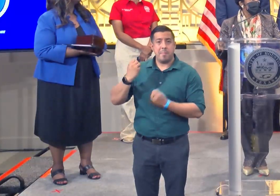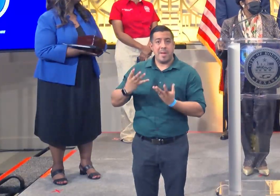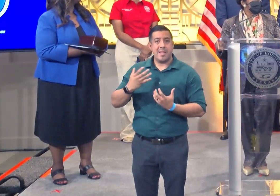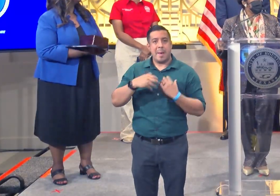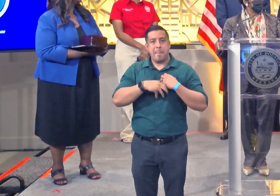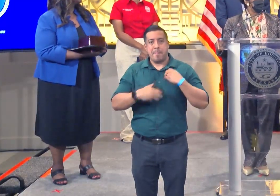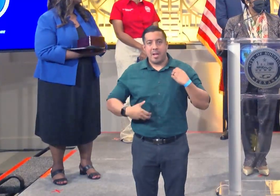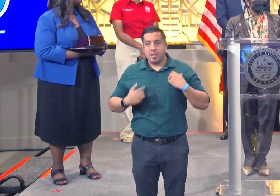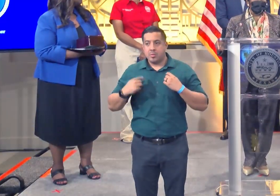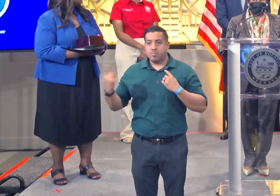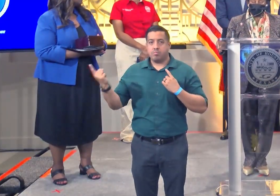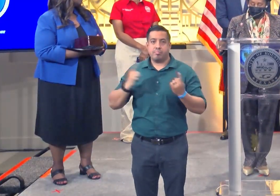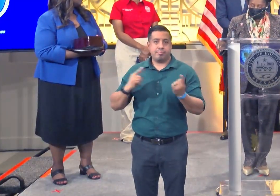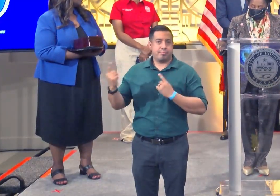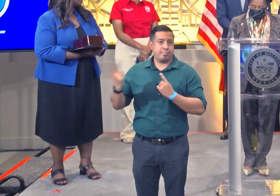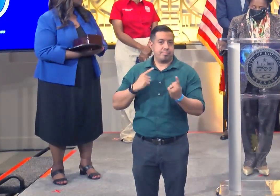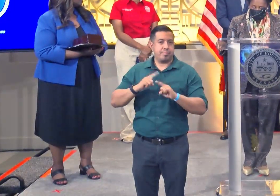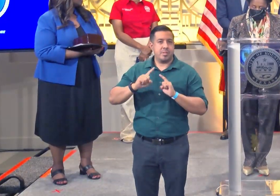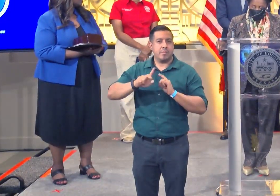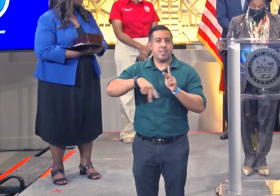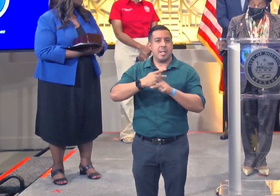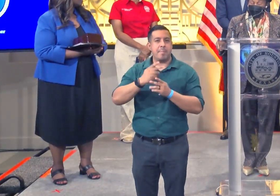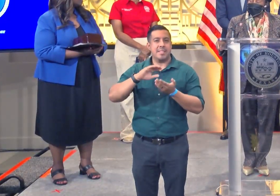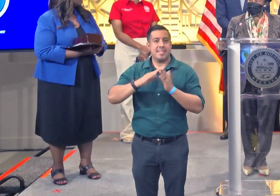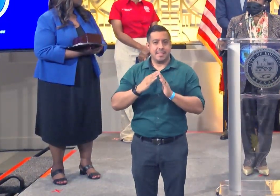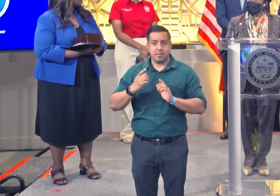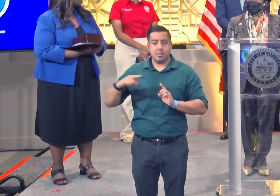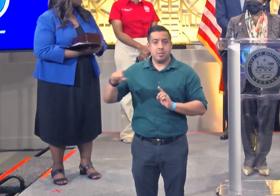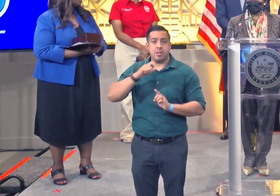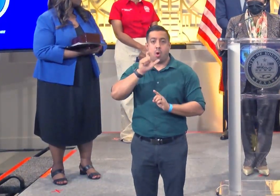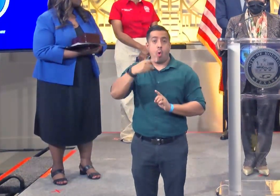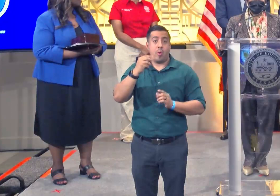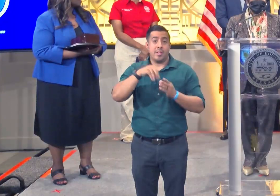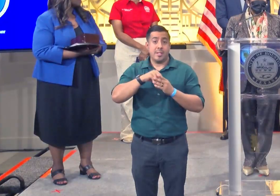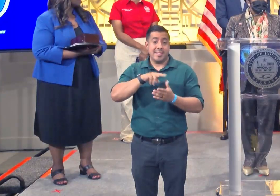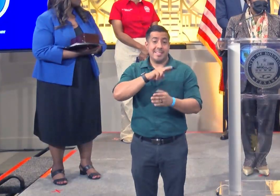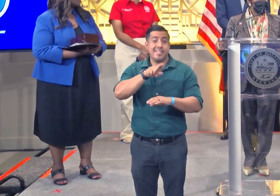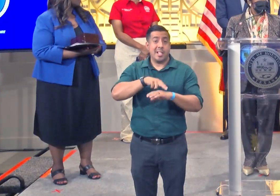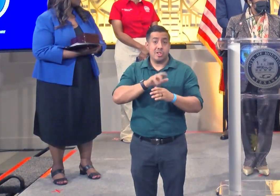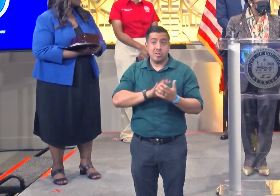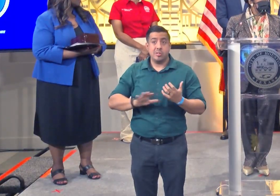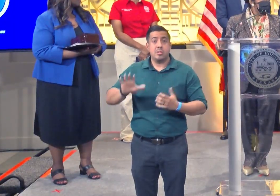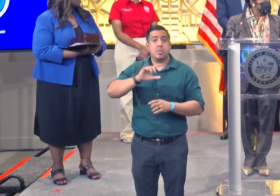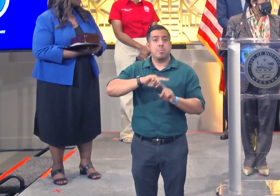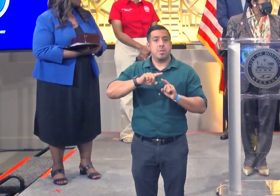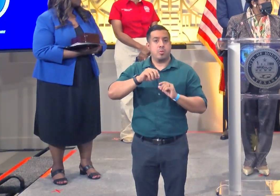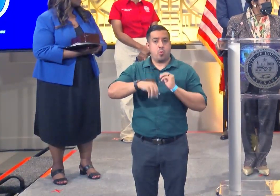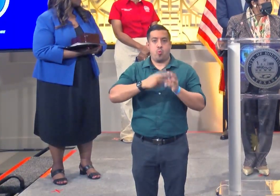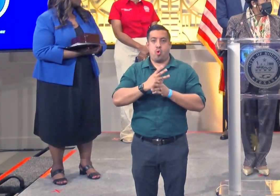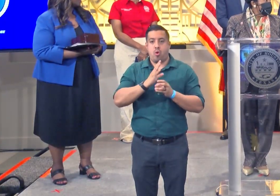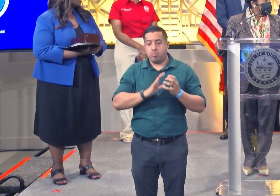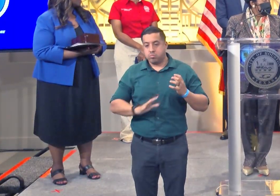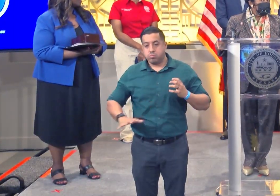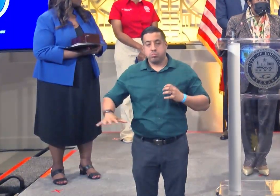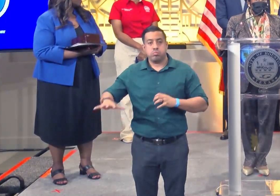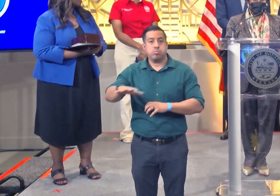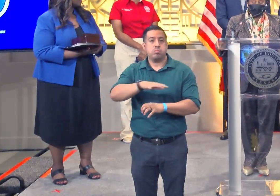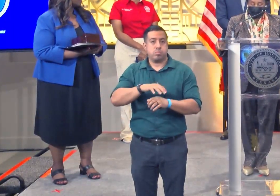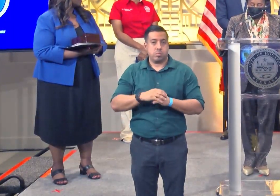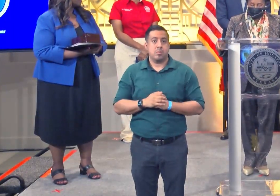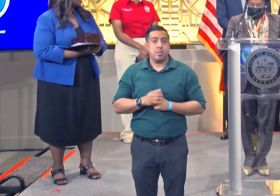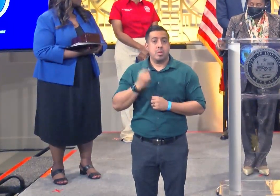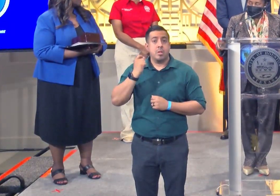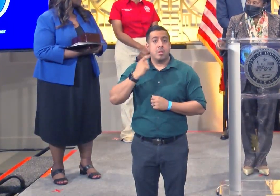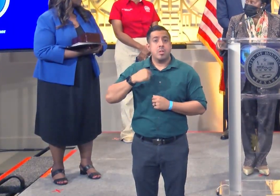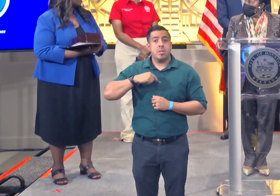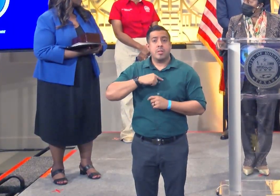We interact with cities from not only around the nation, but really around the world. As a purveyor of